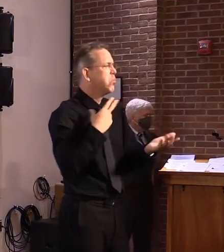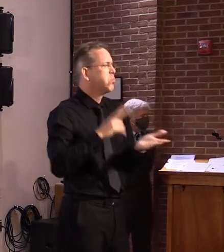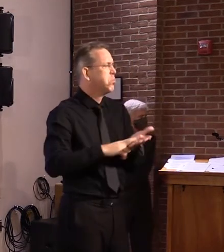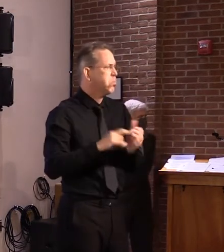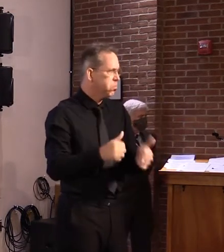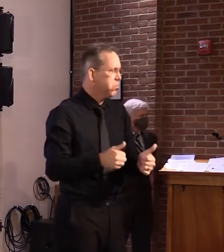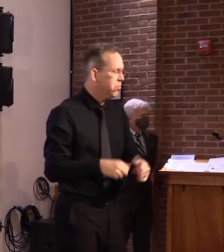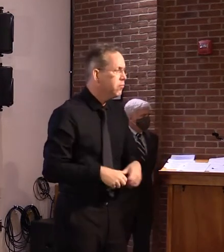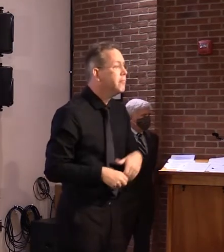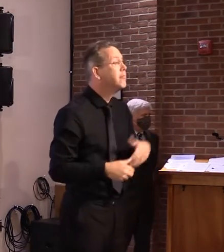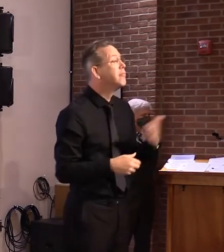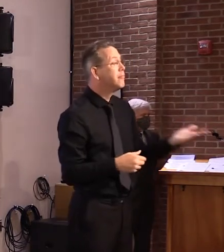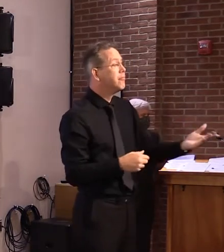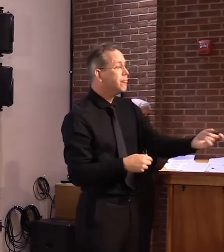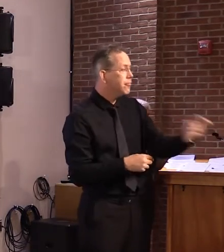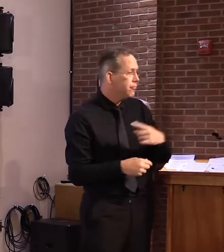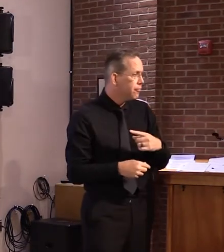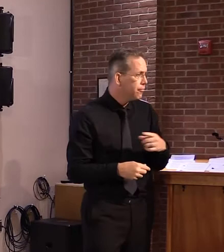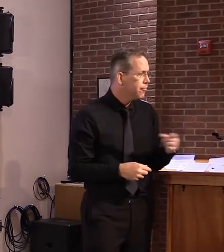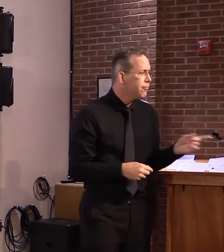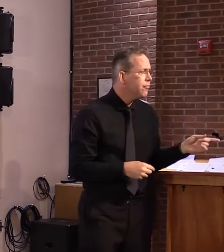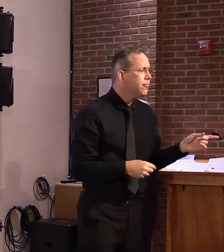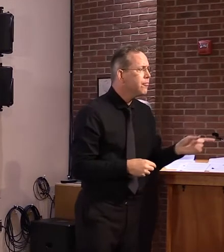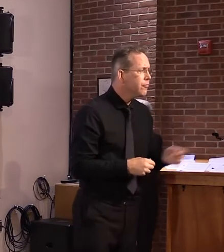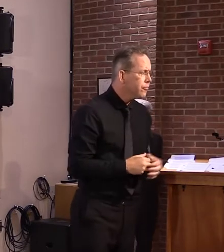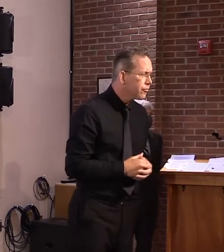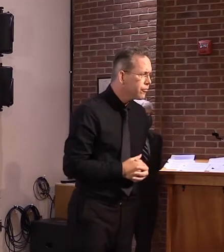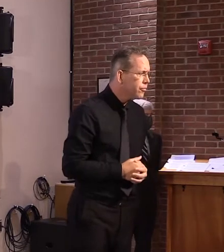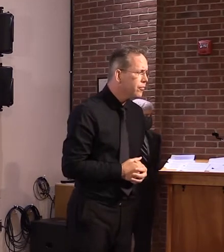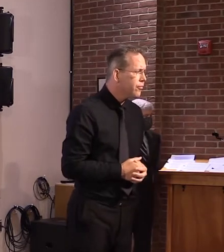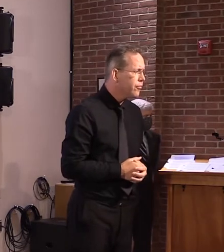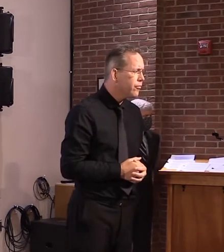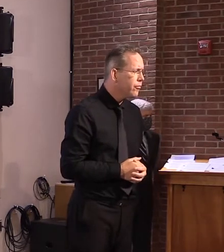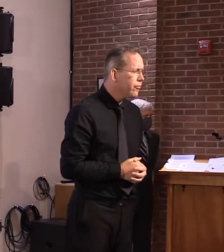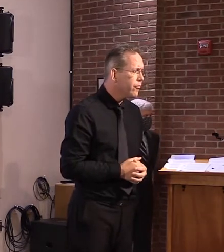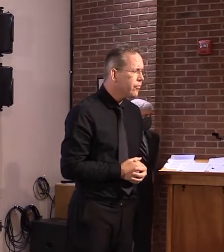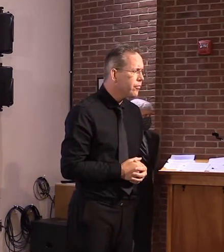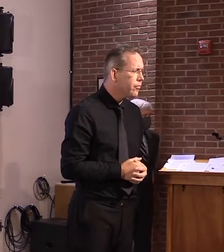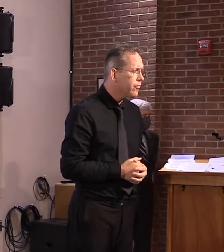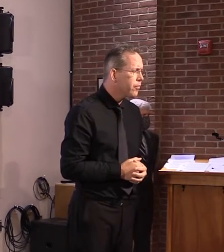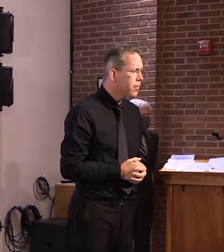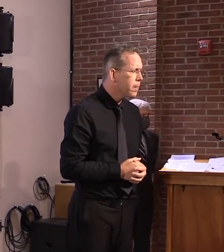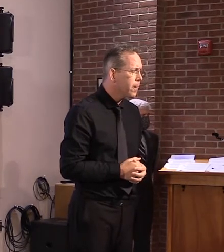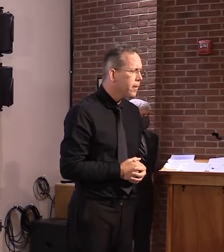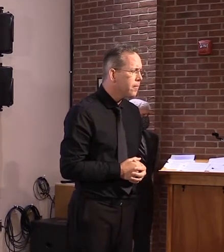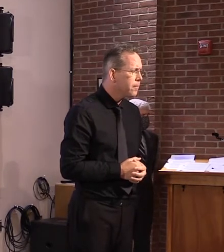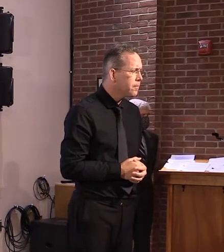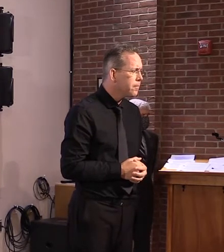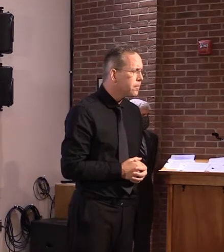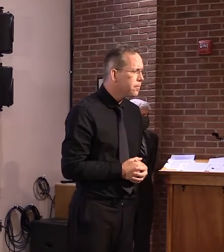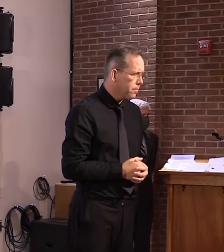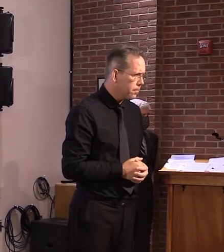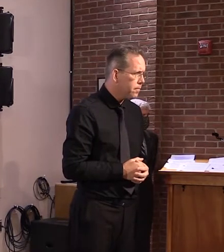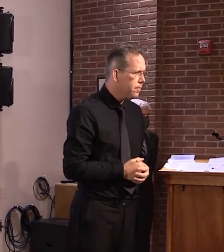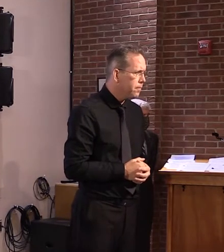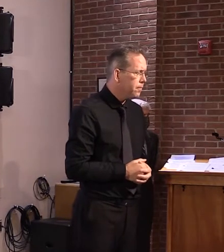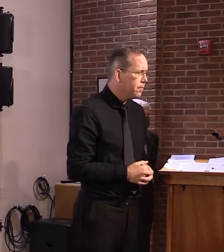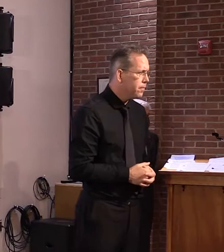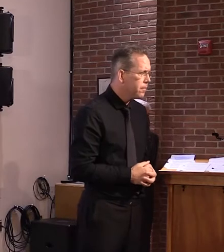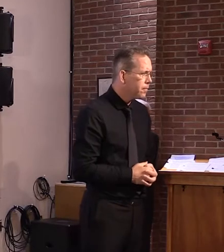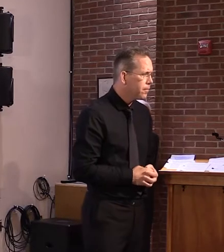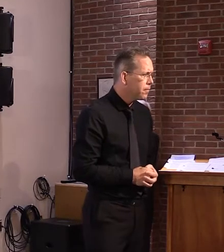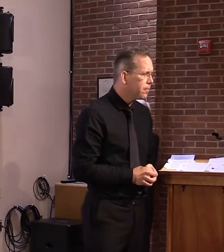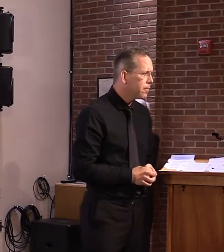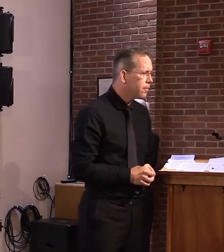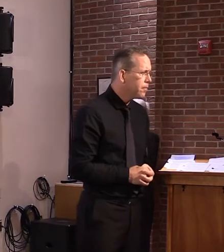between your plan and the legislature's plan, in terms of the business relief, there really wasn't much of a difference in terms